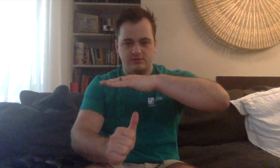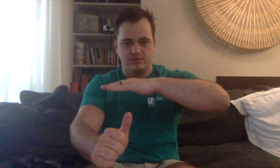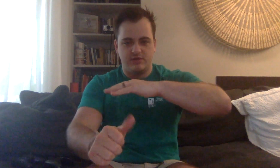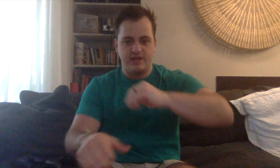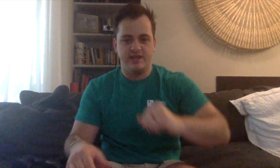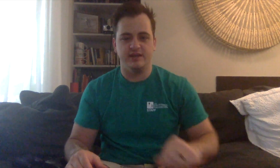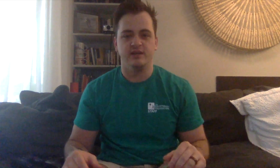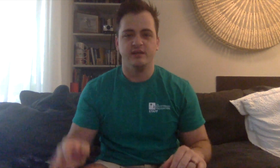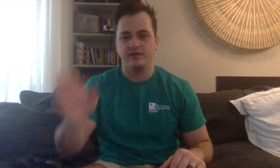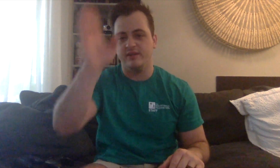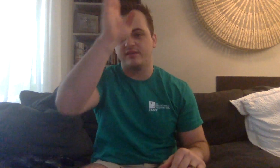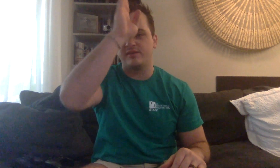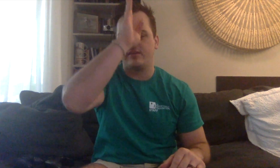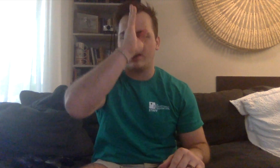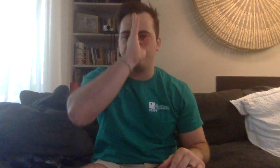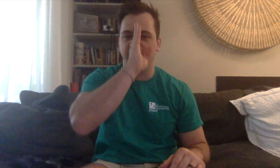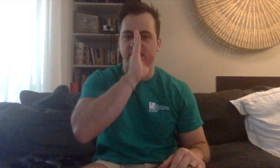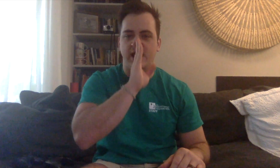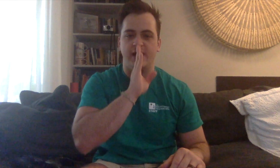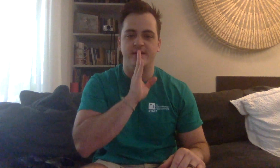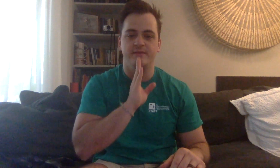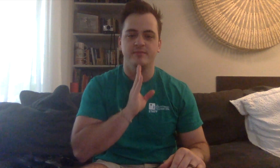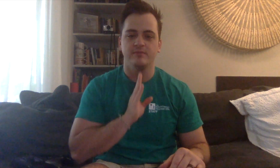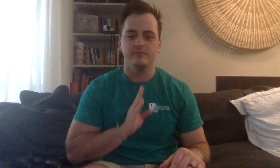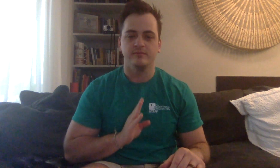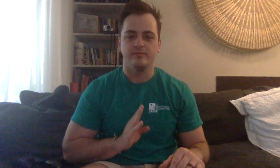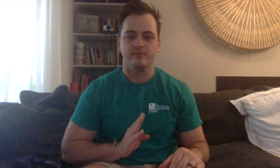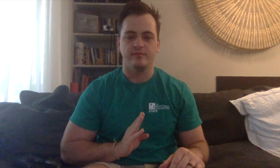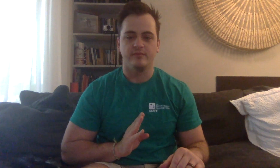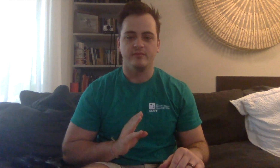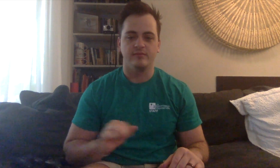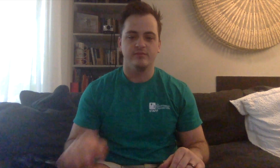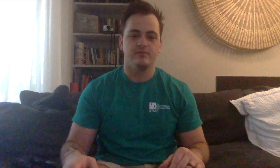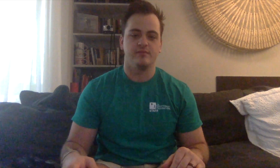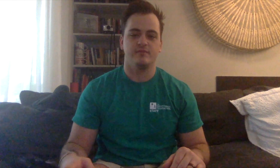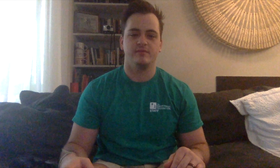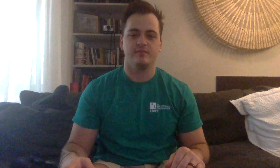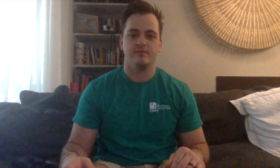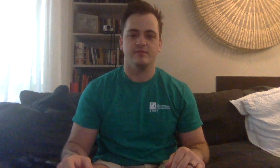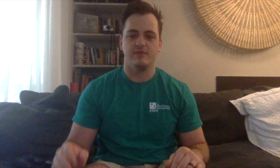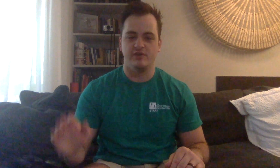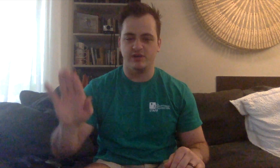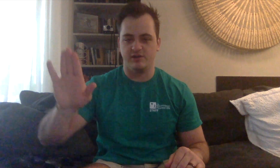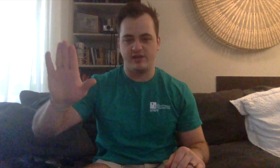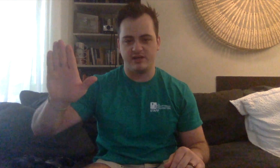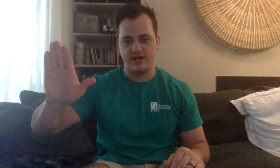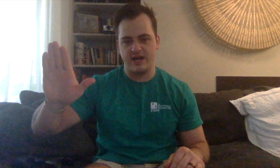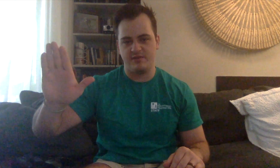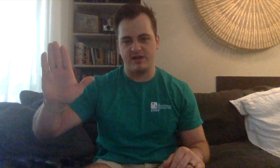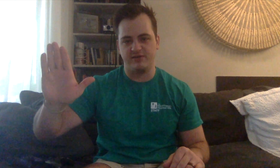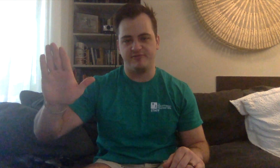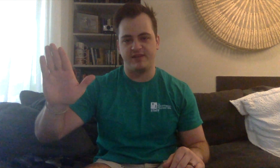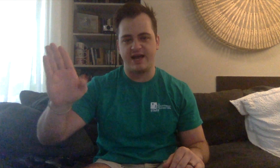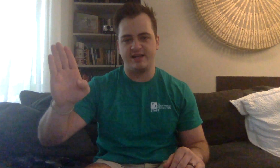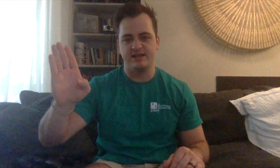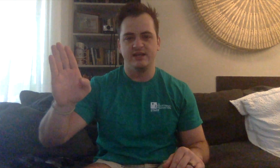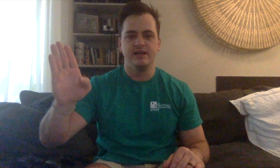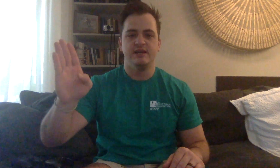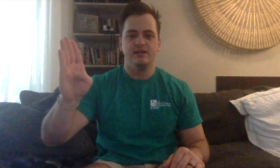and then this is the sign for God. So you're going to take your hand, make it flat. You're